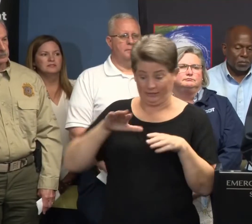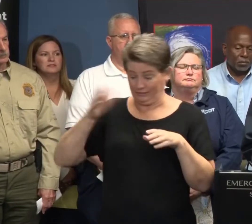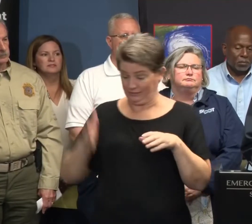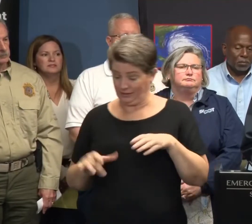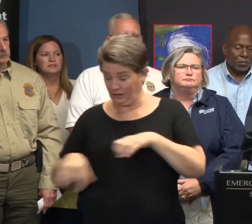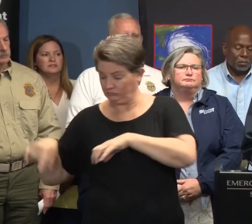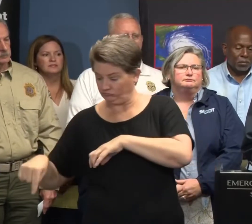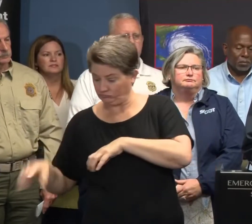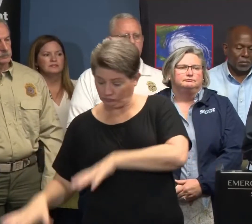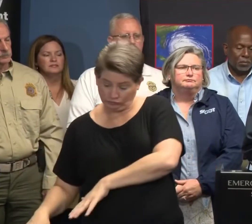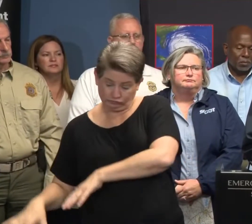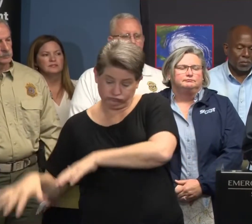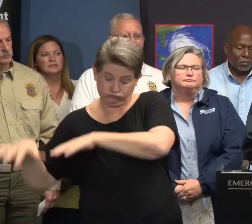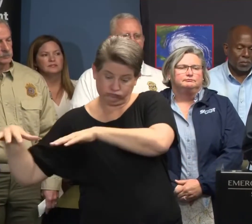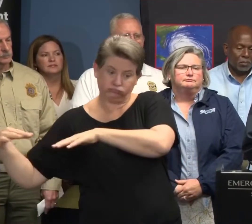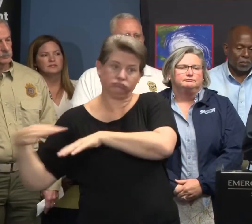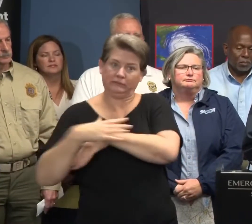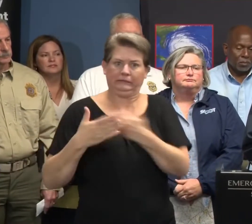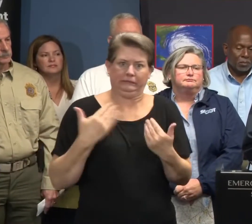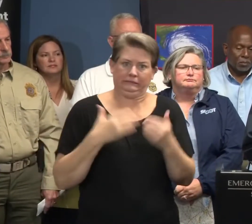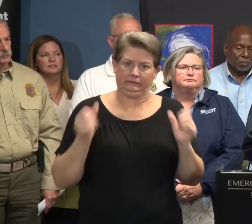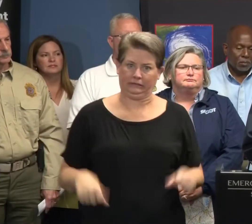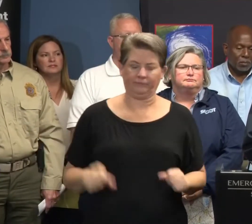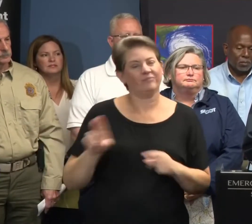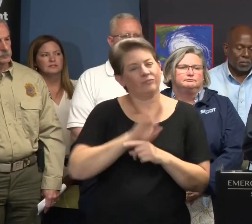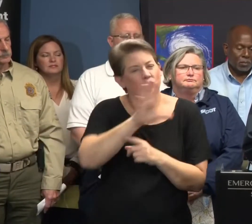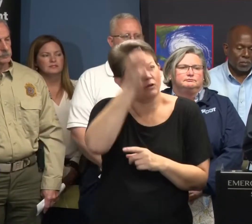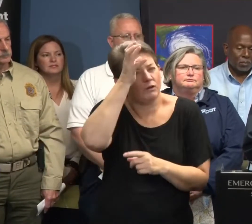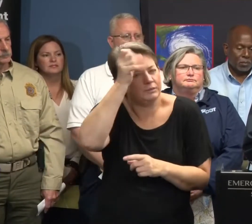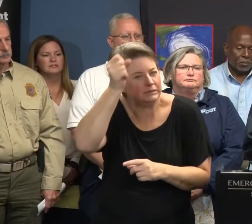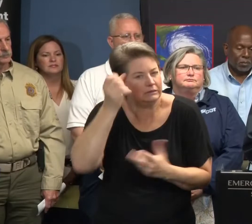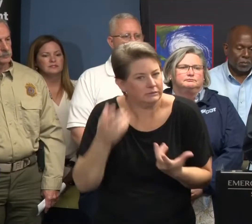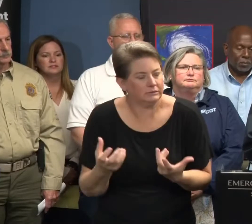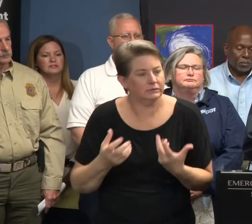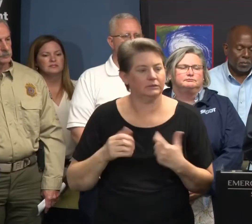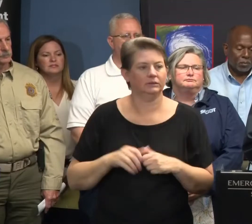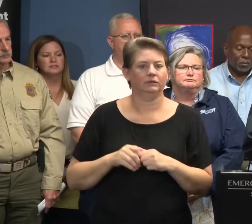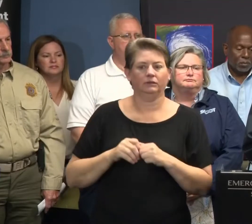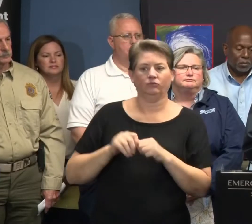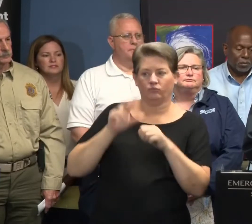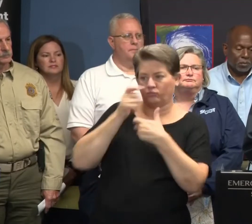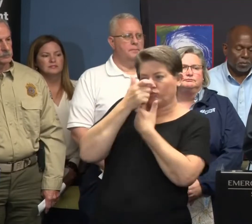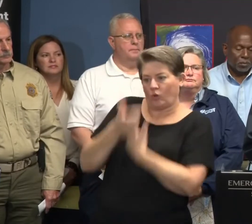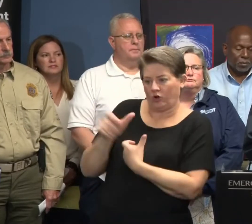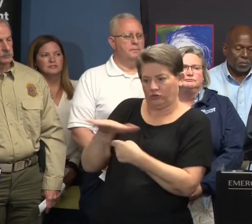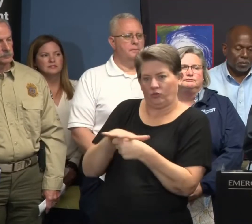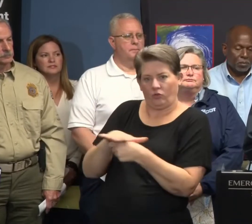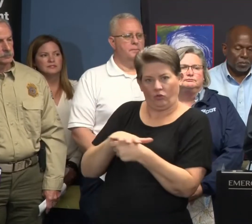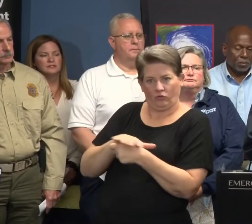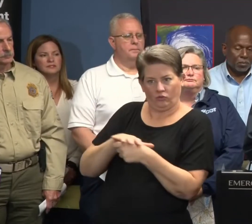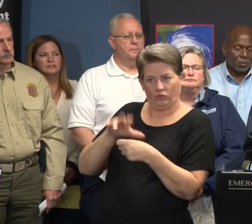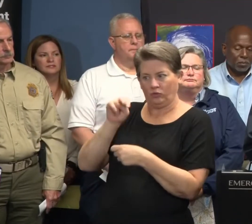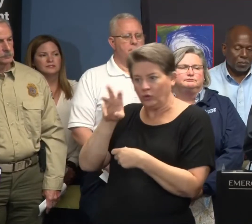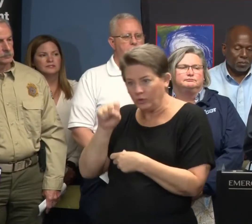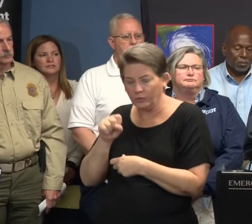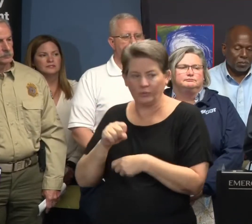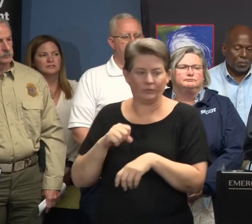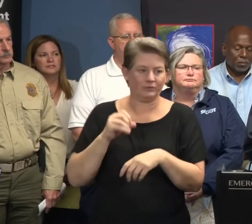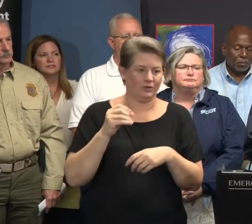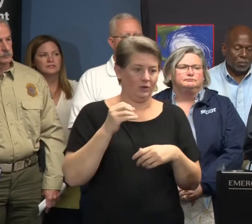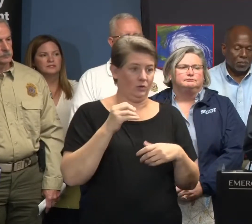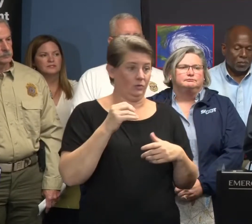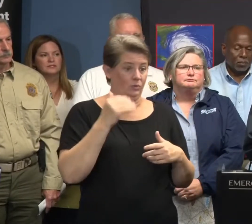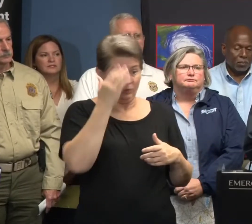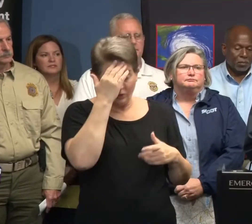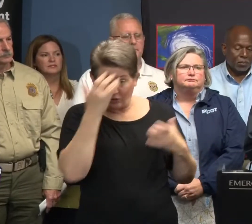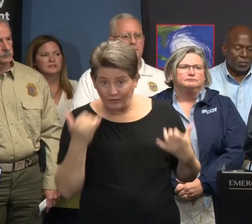we want people to use common sense. Stay tuned to the channels. We don't know exactly how the water is going to flow